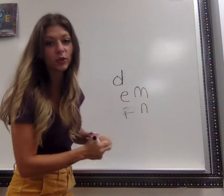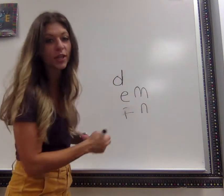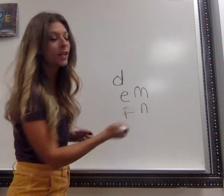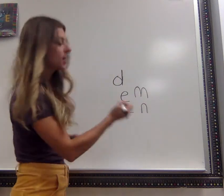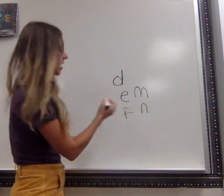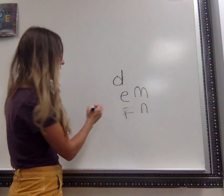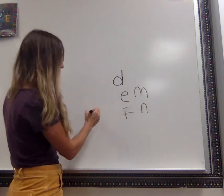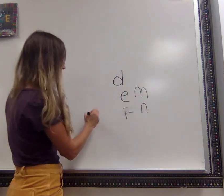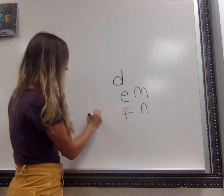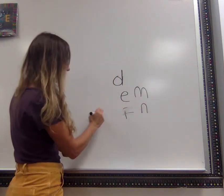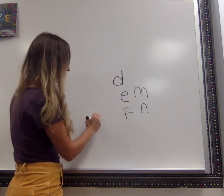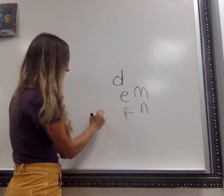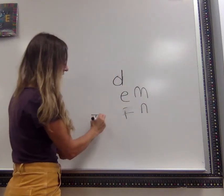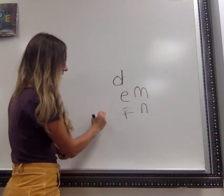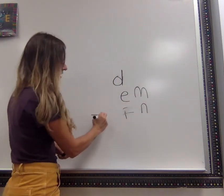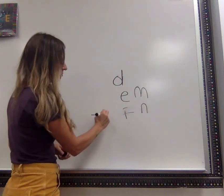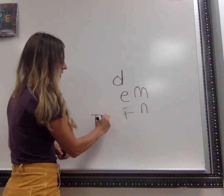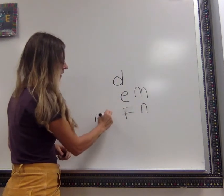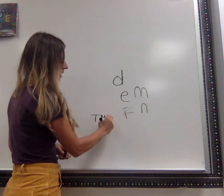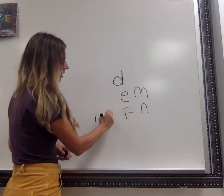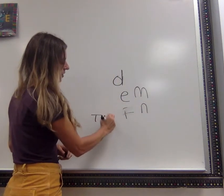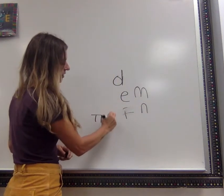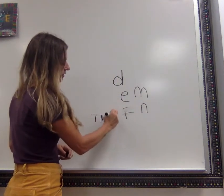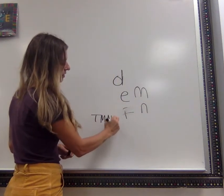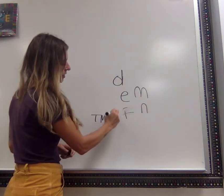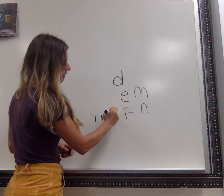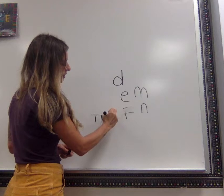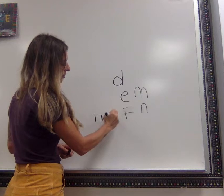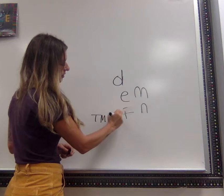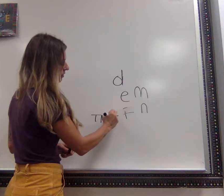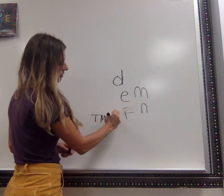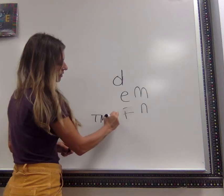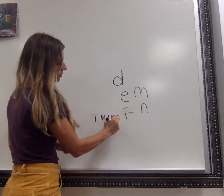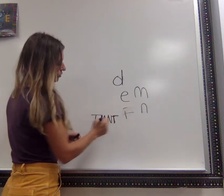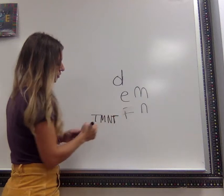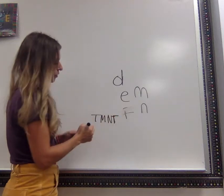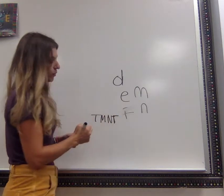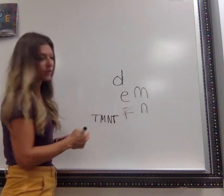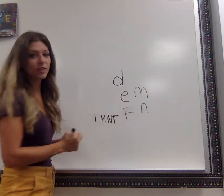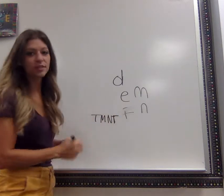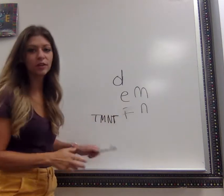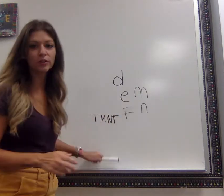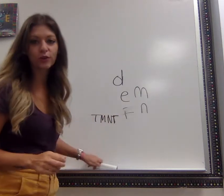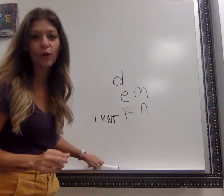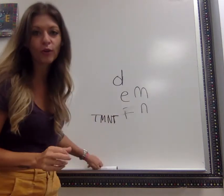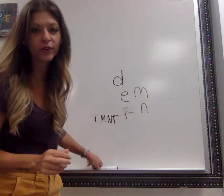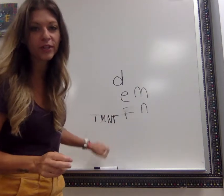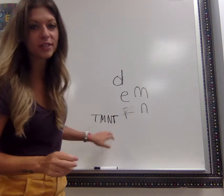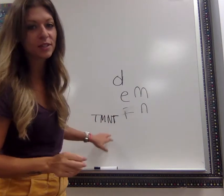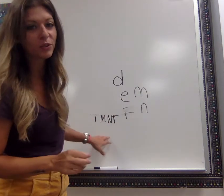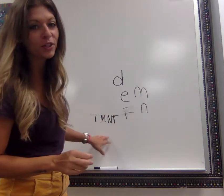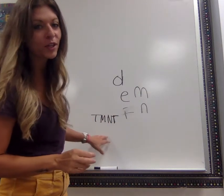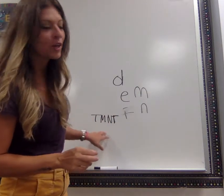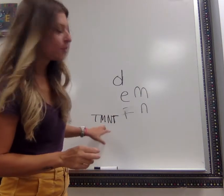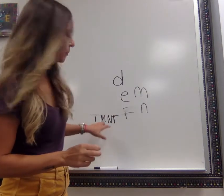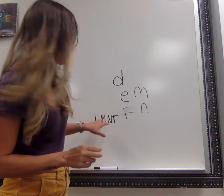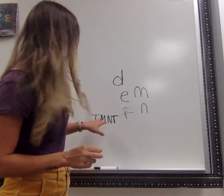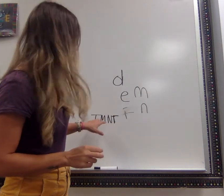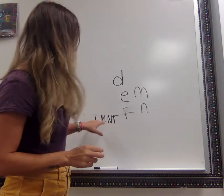that. T, M, N, T. So these letters are all very similar, but if